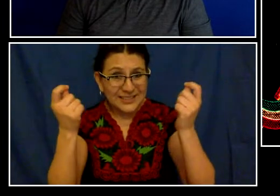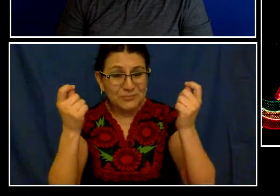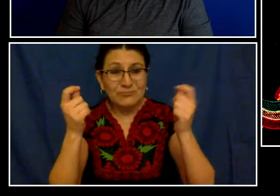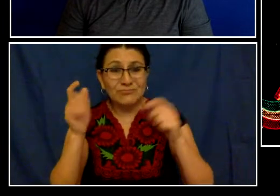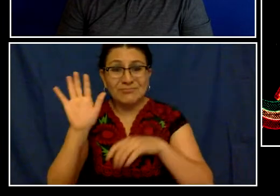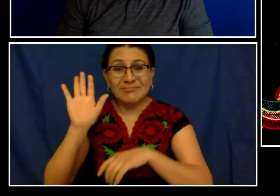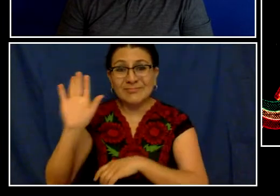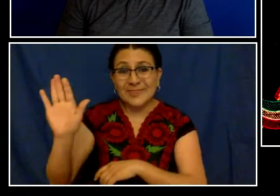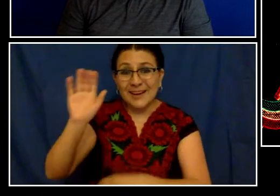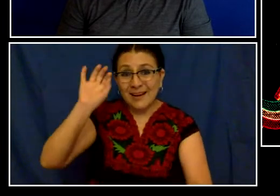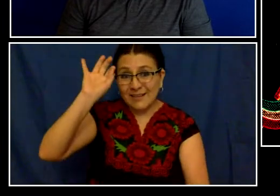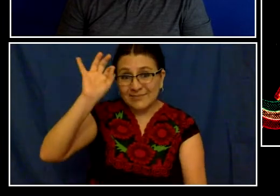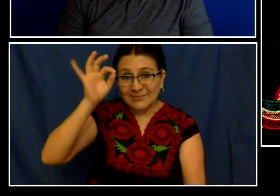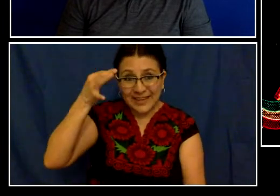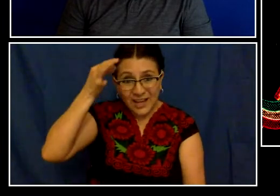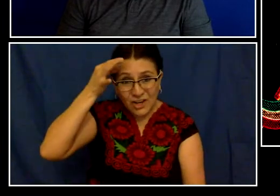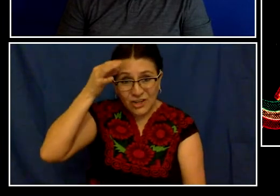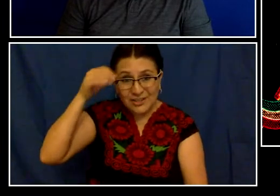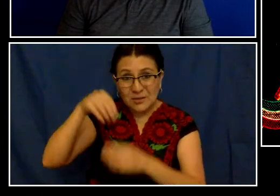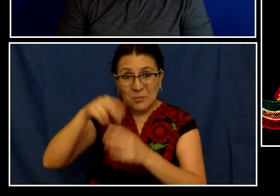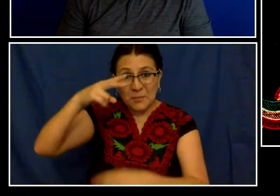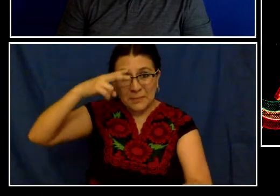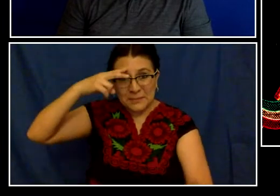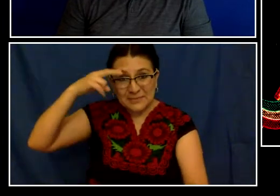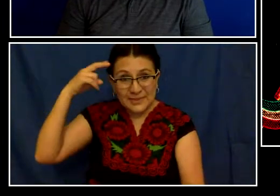Okay, our celebrations.